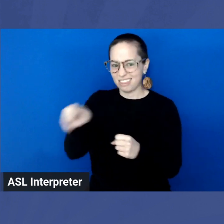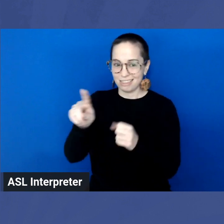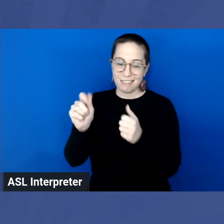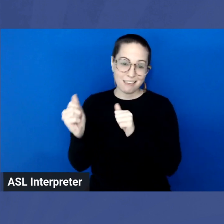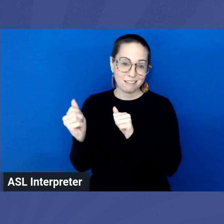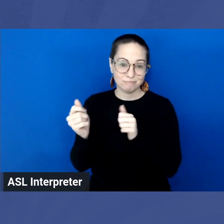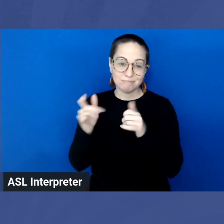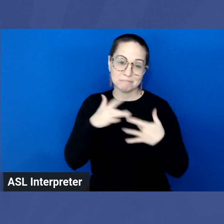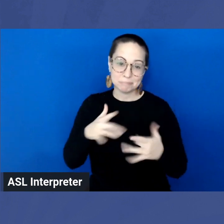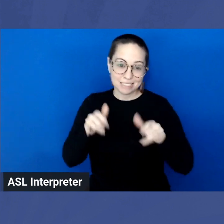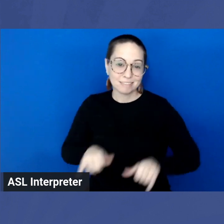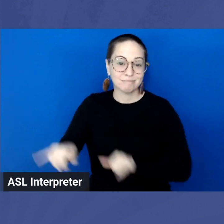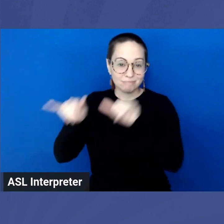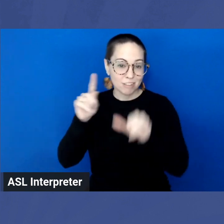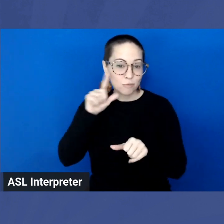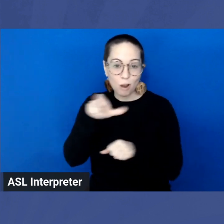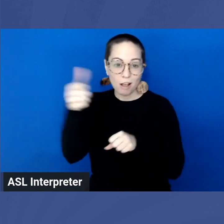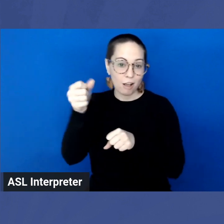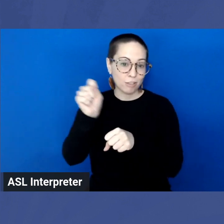industries.